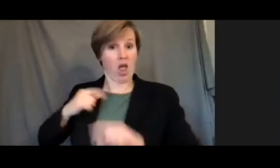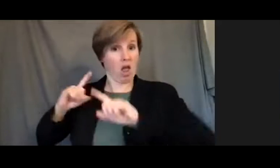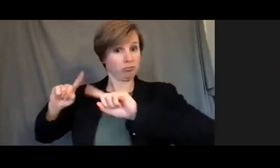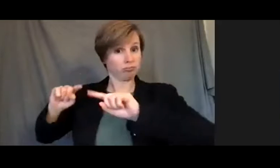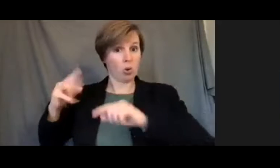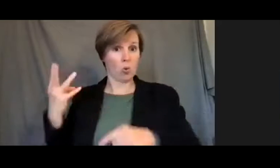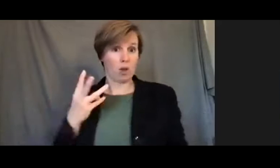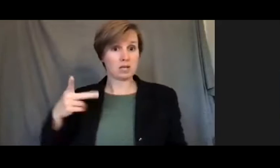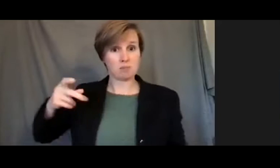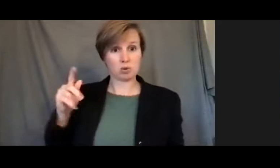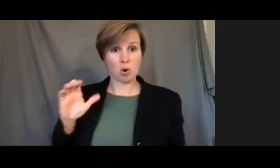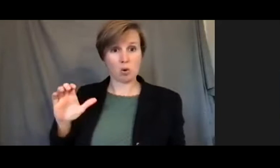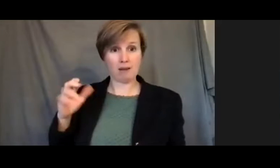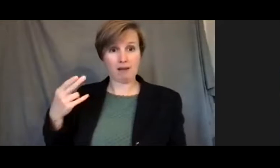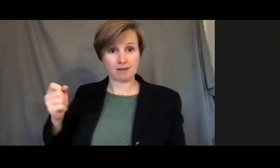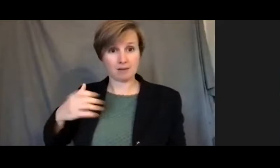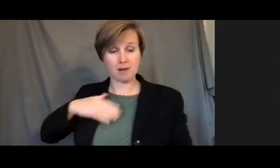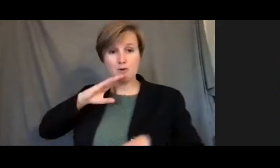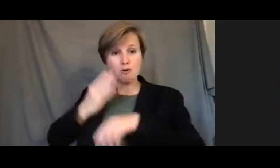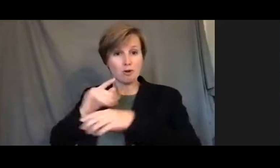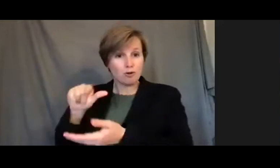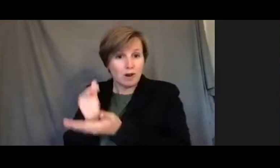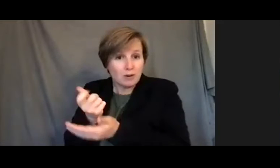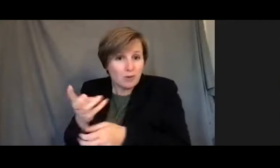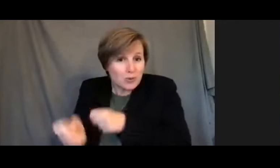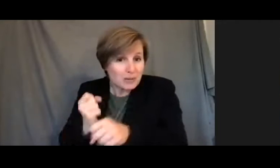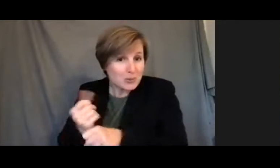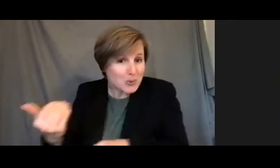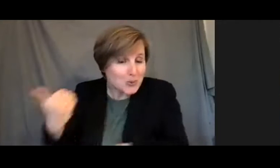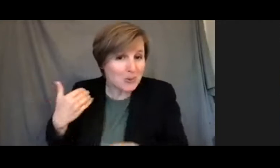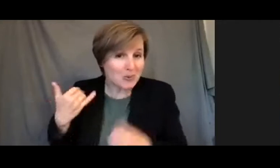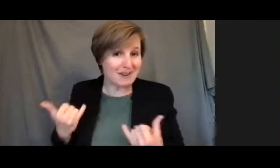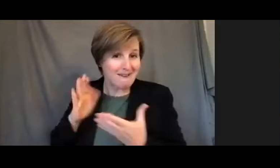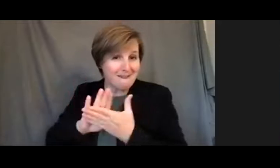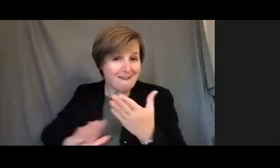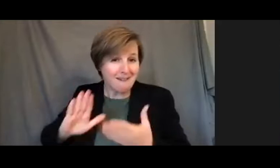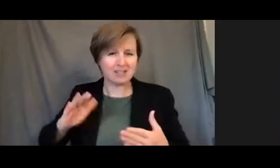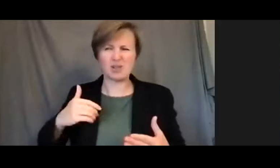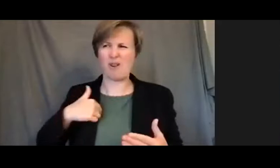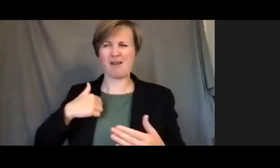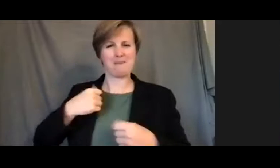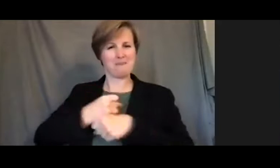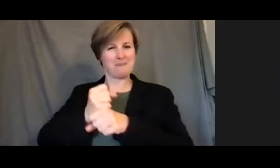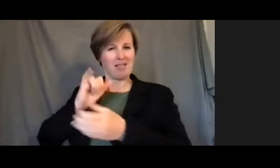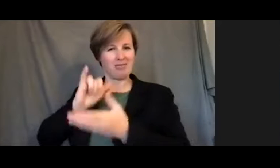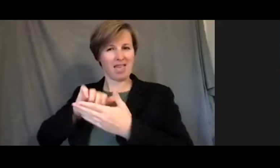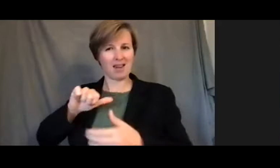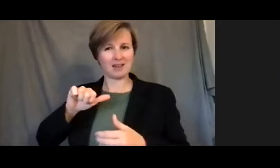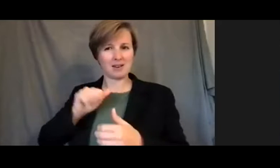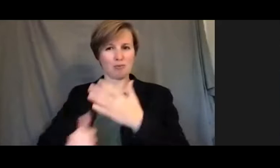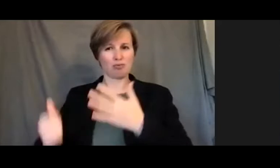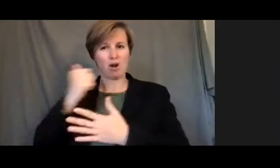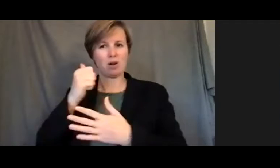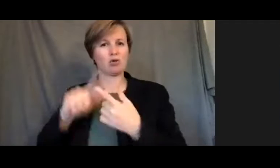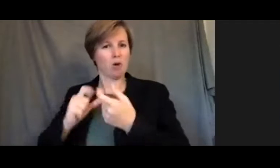West Potomac. My daughter graduated a couple years ago. She's now in college. And I've always made it a priority to advocate for the